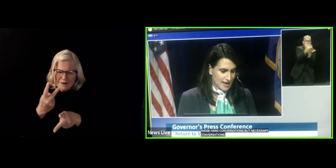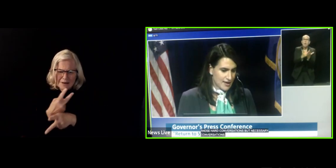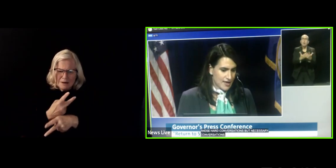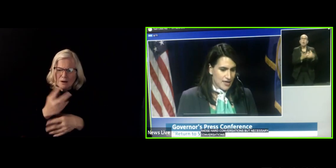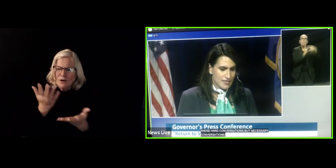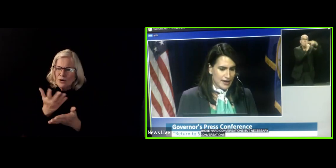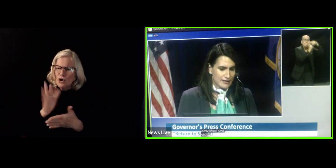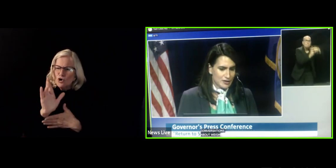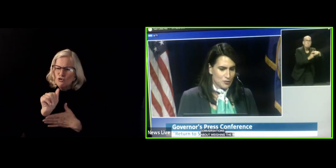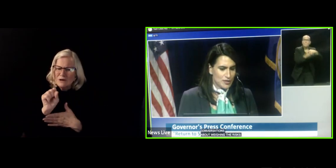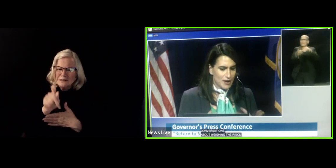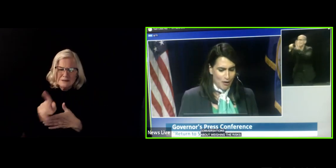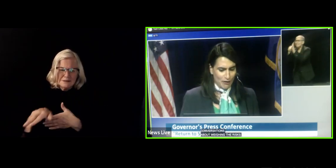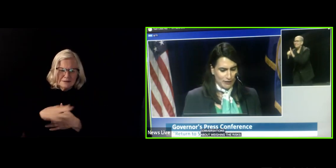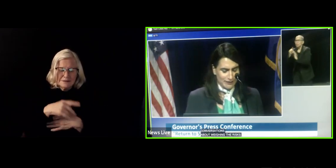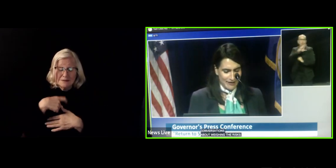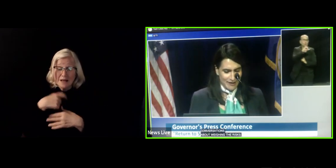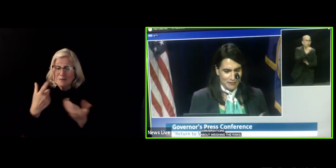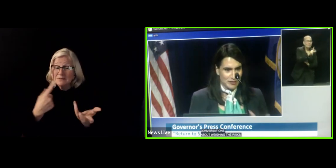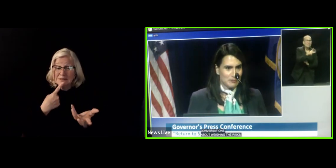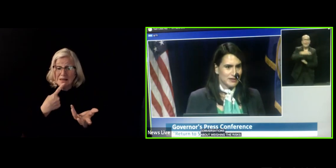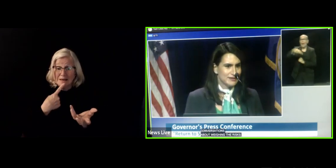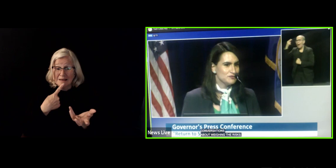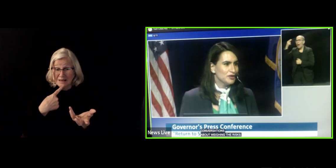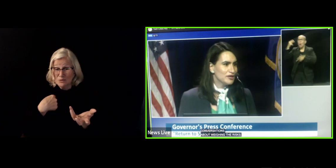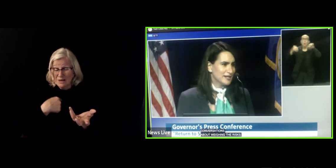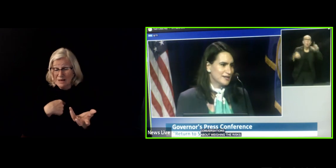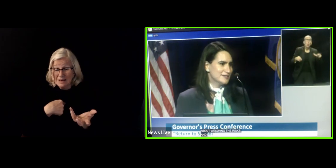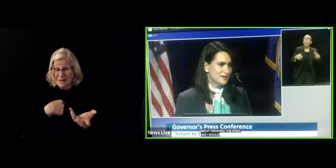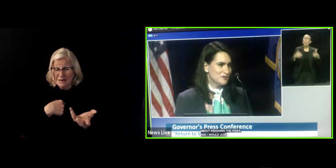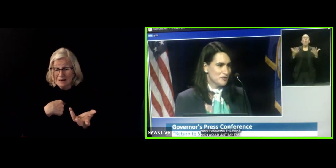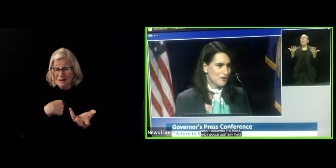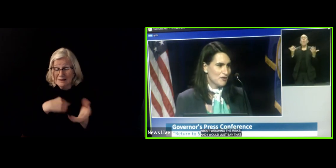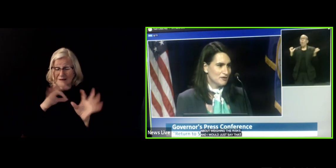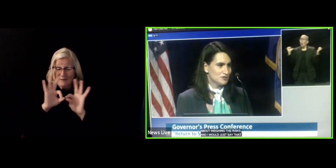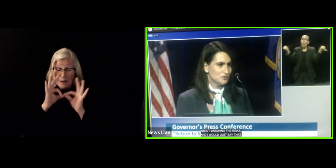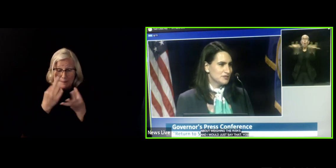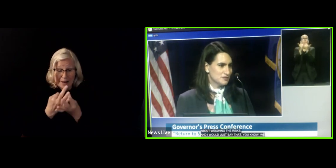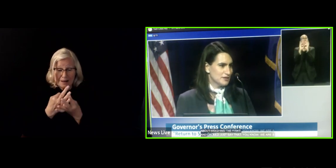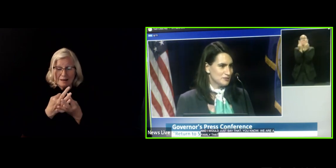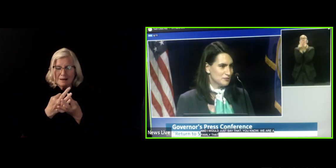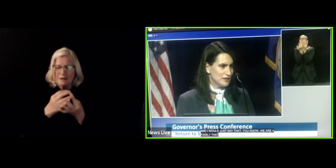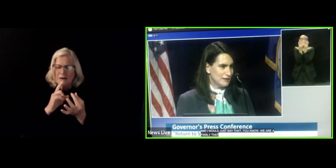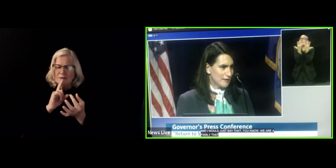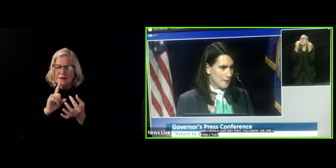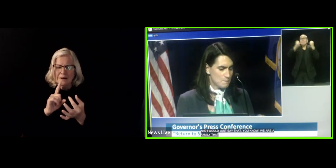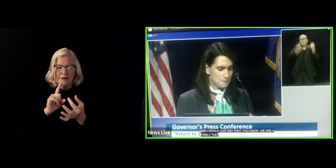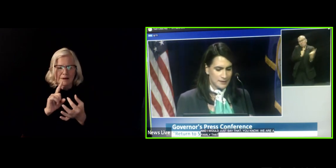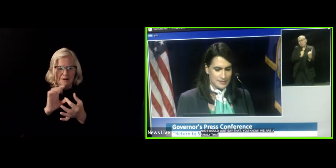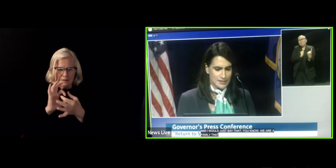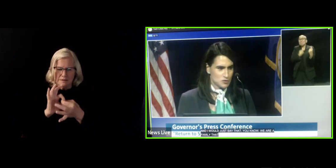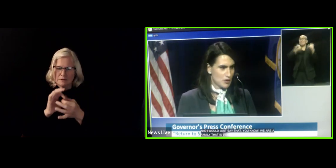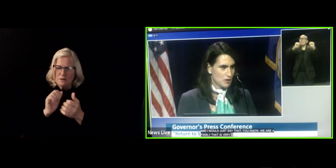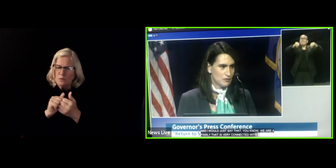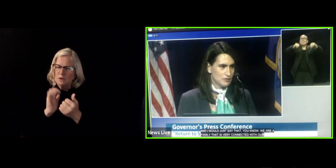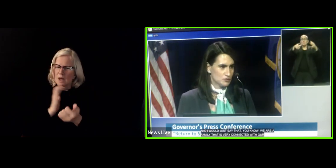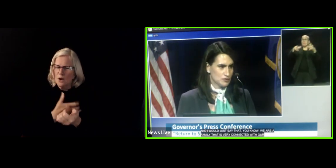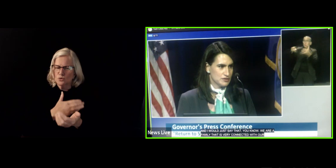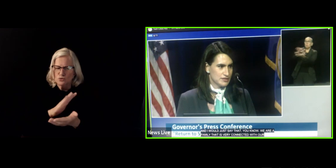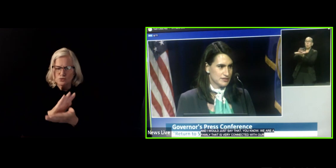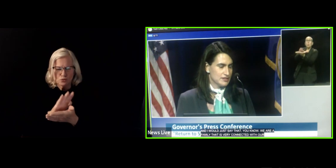say that, we are a family that is very connected with our school district. St. Louis Park